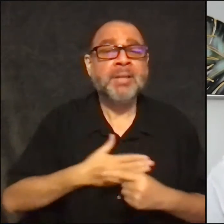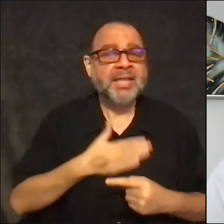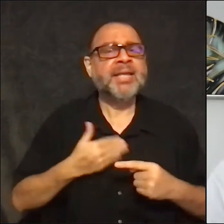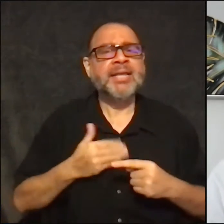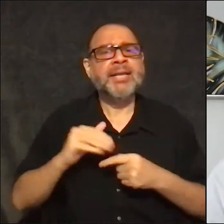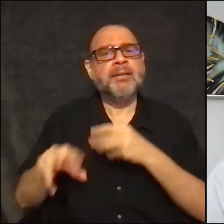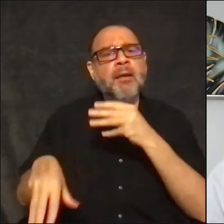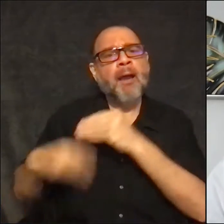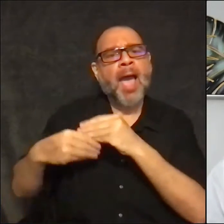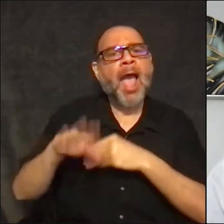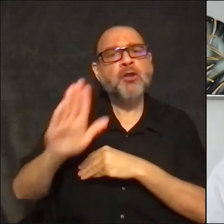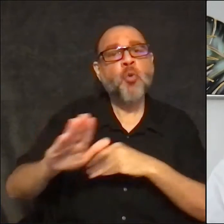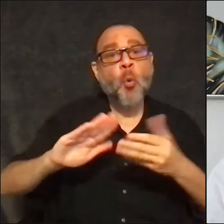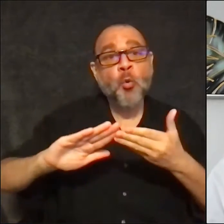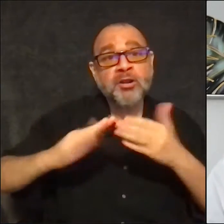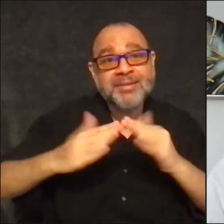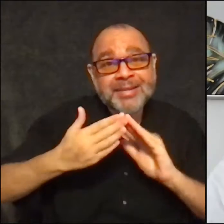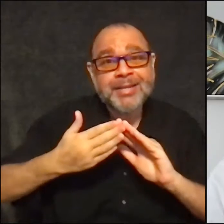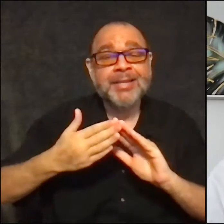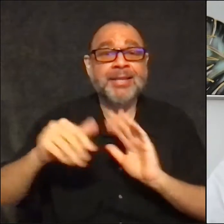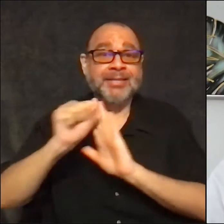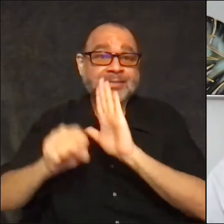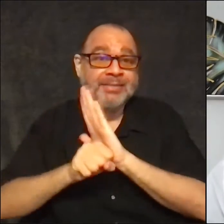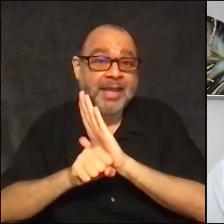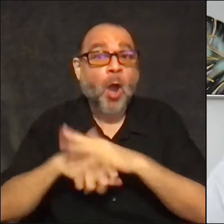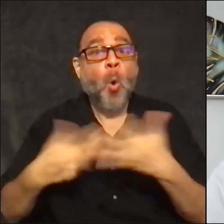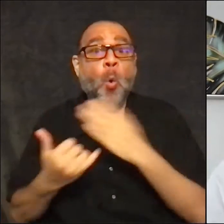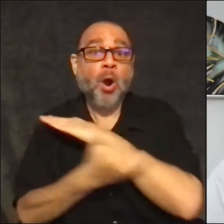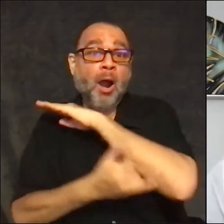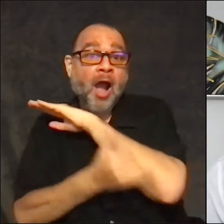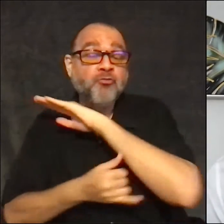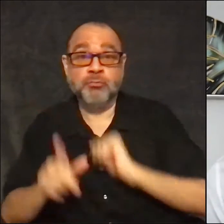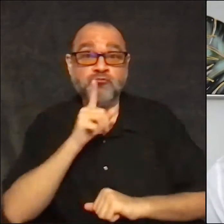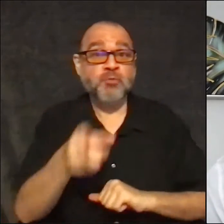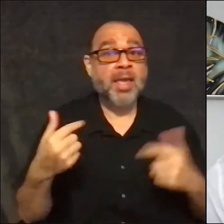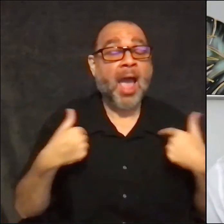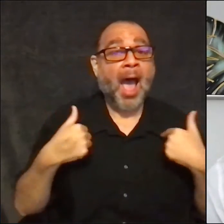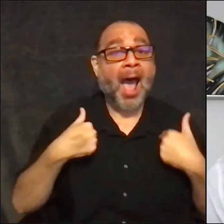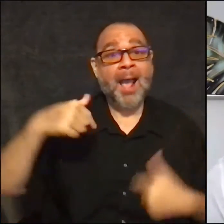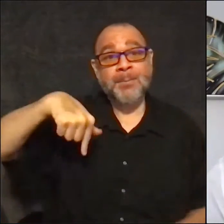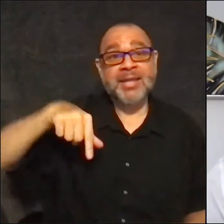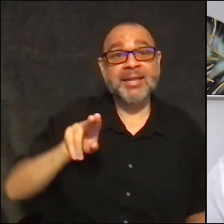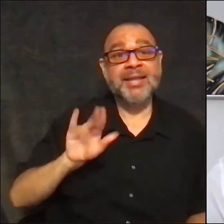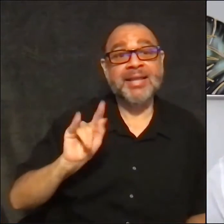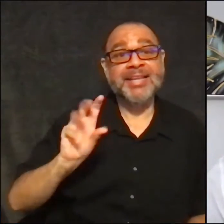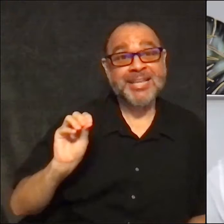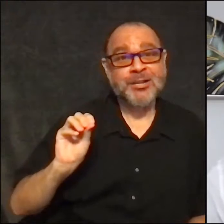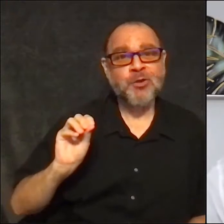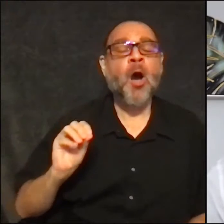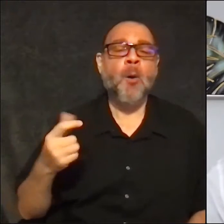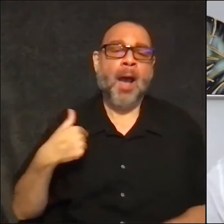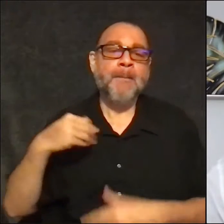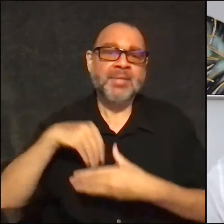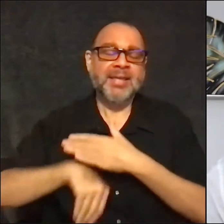and state, or maybe country. I'm in Quito. I'm down in Ecuador. Yes, that business travel lifestyle.